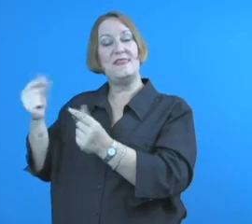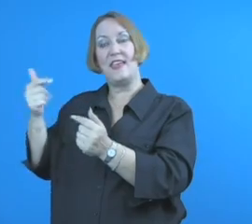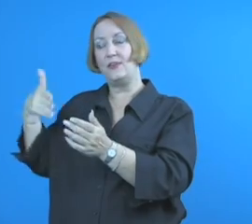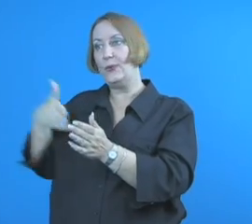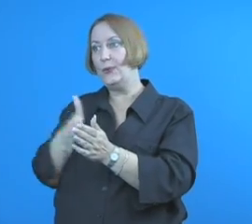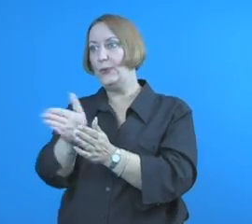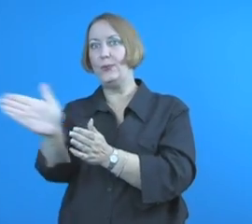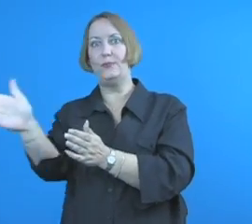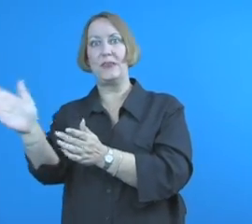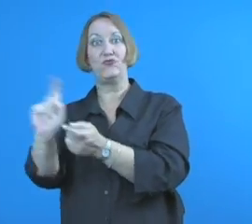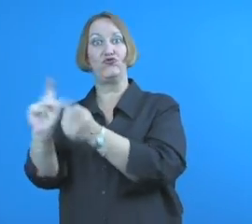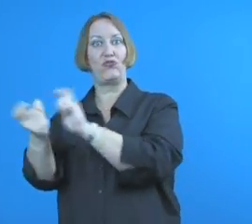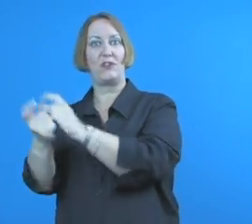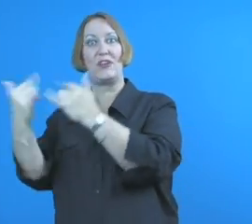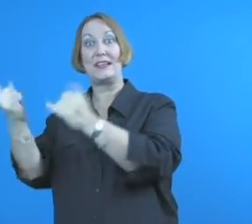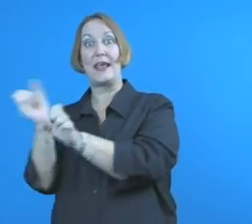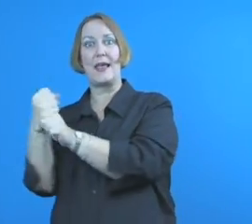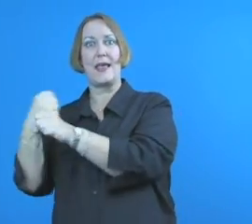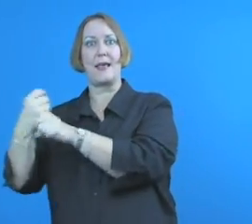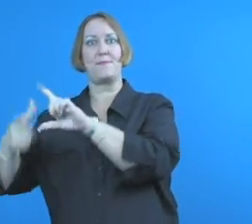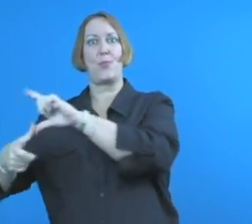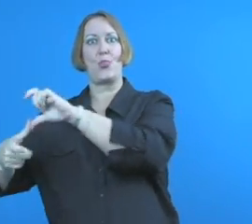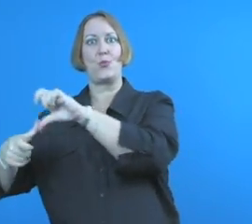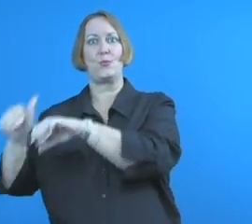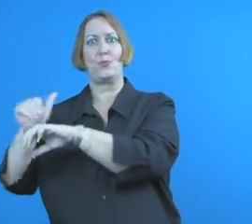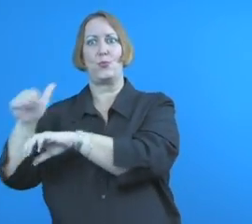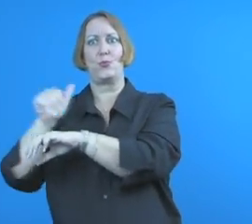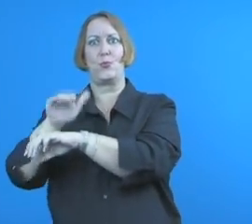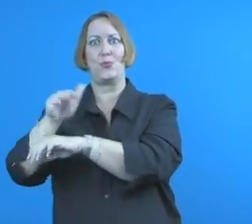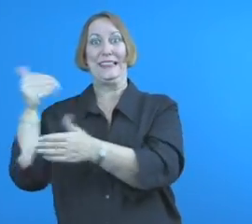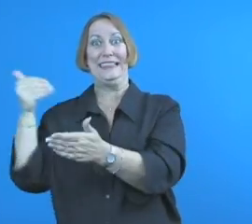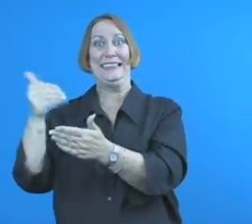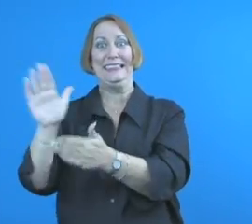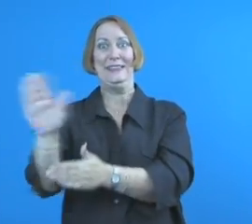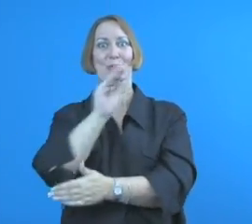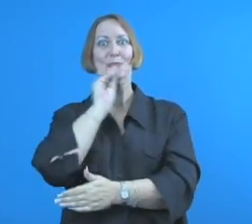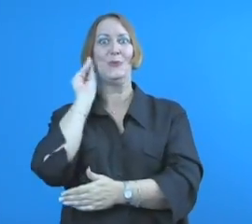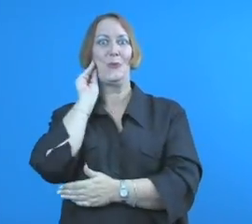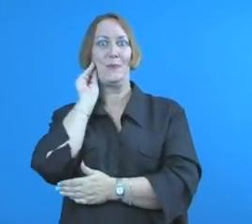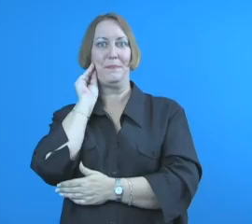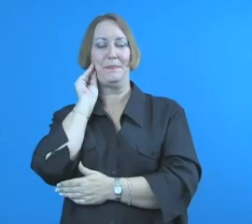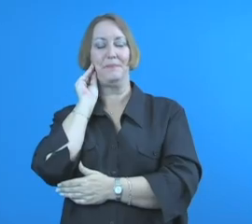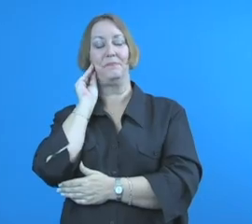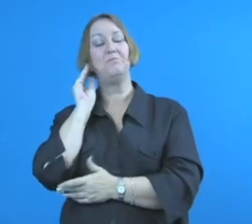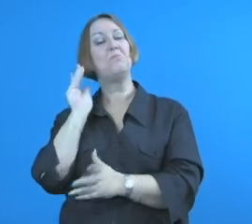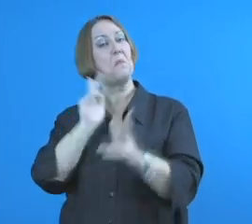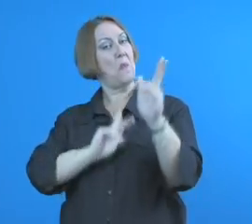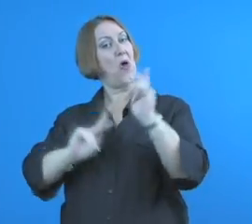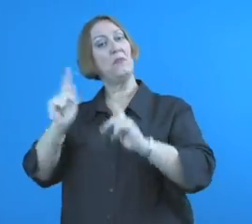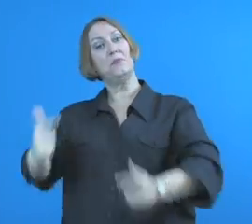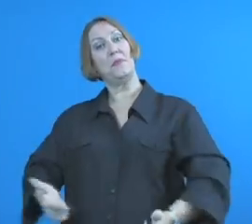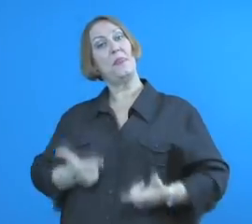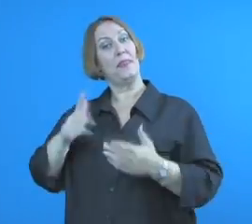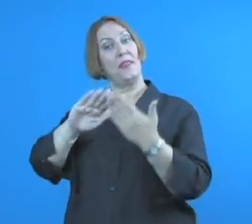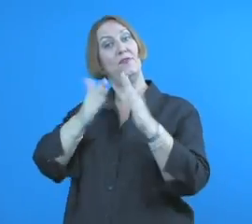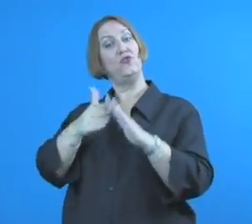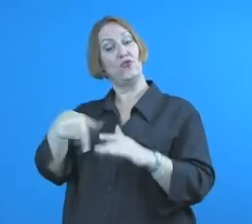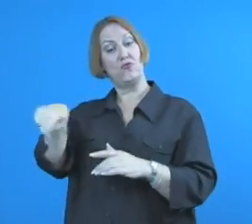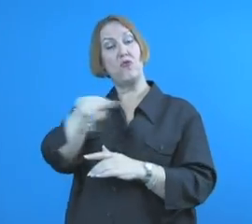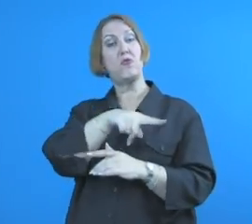dramatically and is now spawning tornadoes in the area near you. While others in the community receive bulletins warning of the incoming threat,